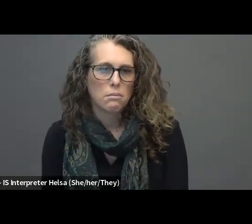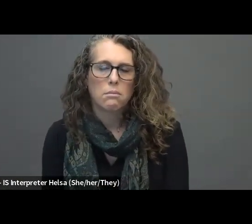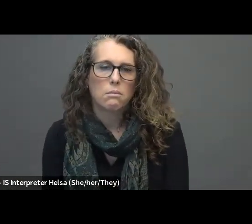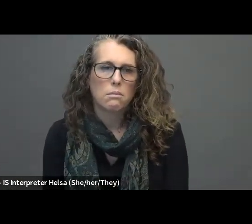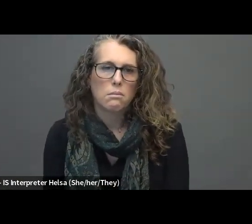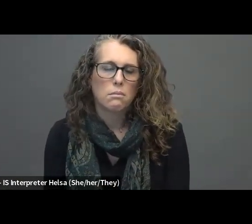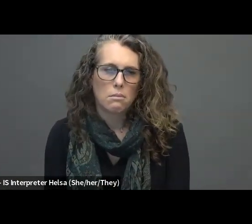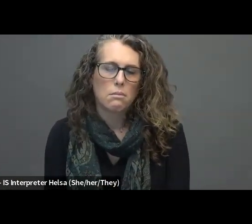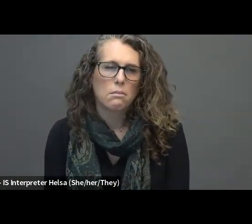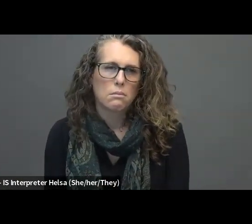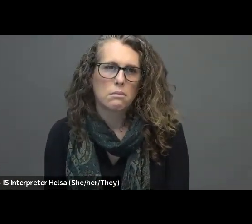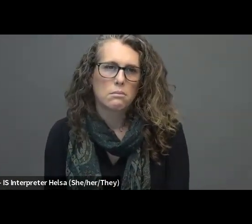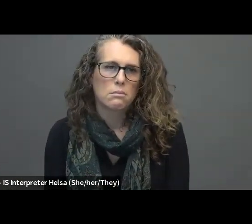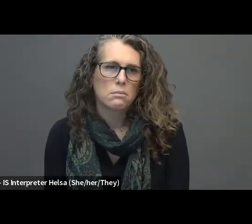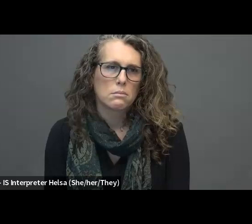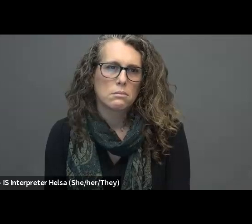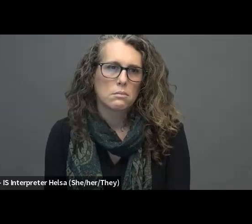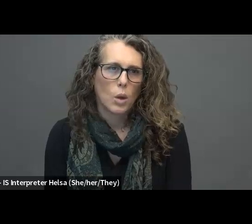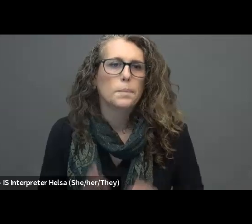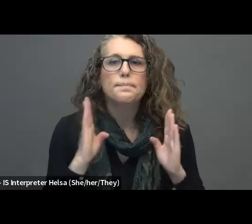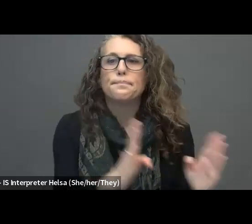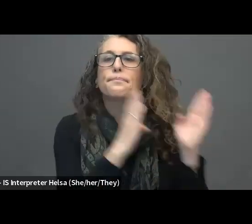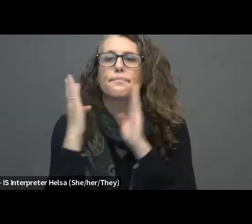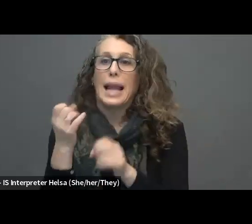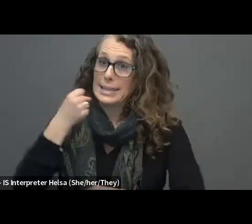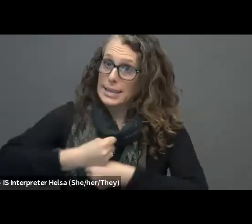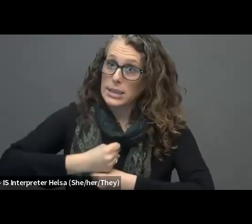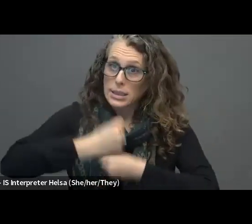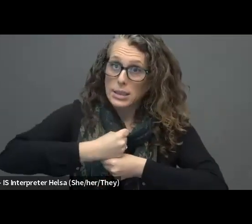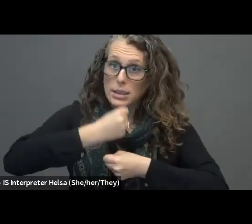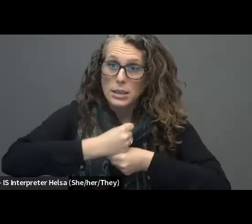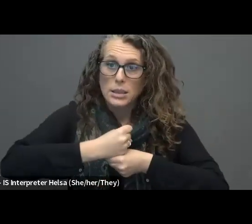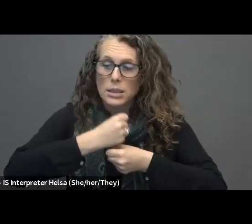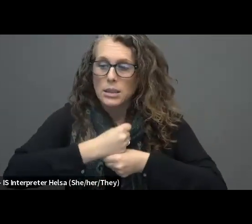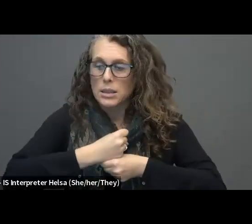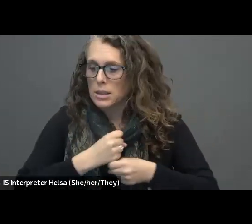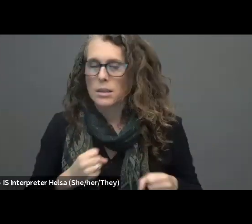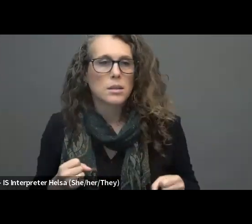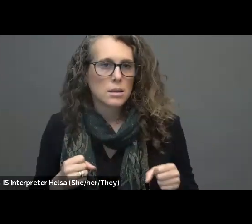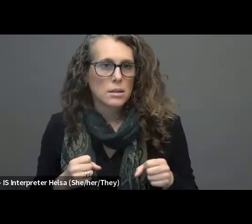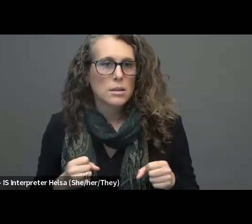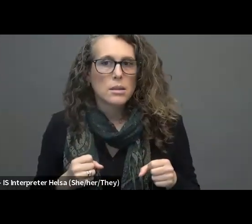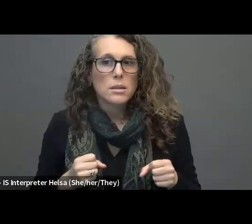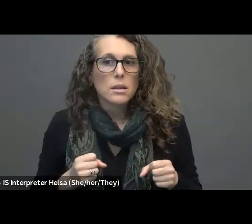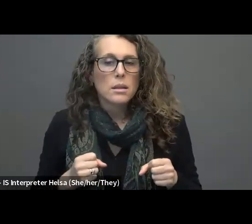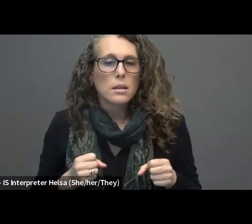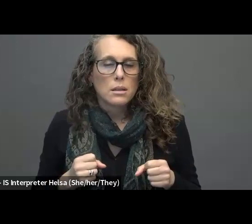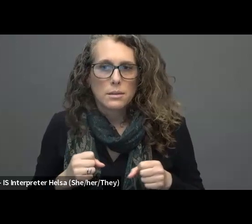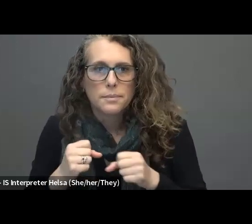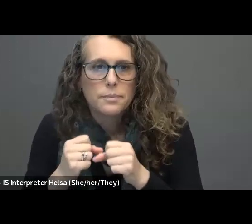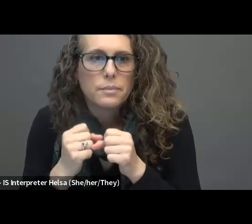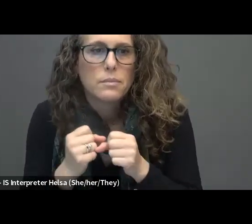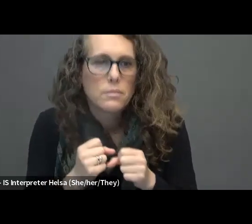When we look at the task column, next, Tobias, please. This also confirmed the findings of